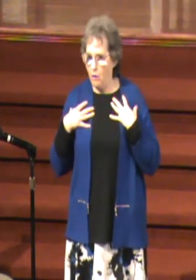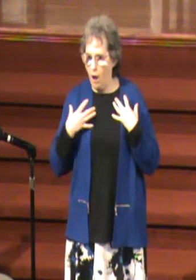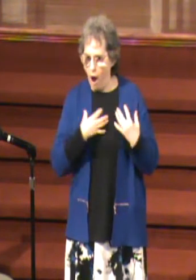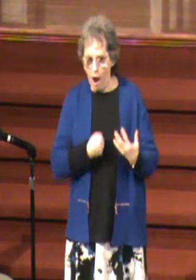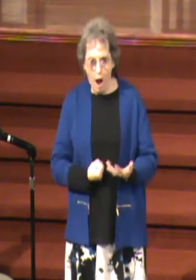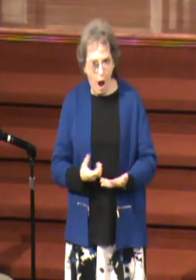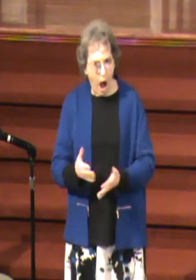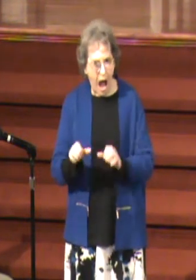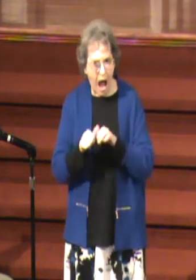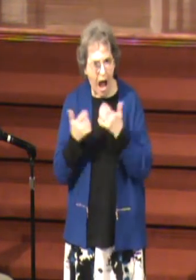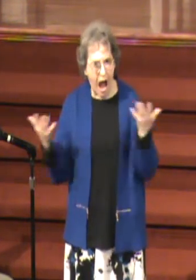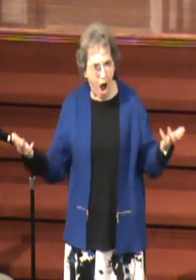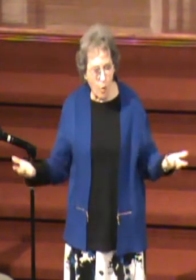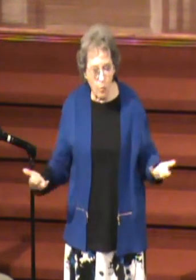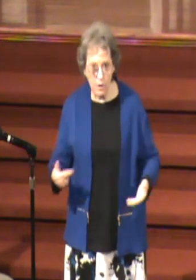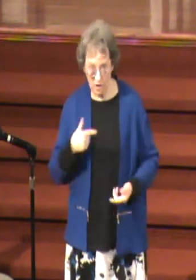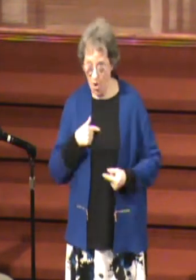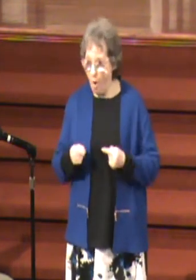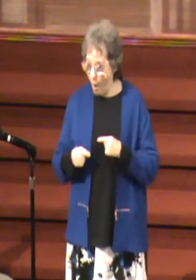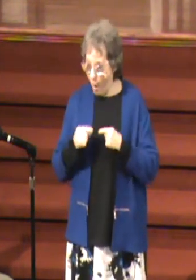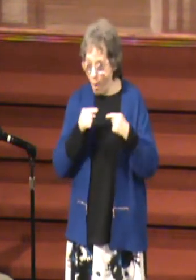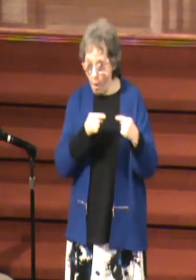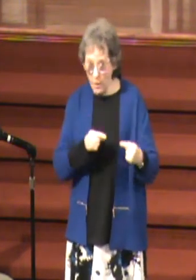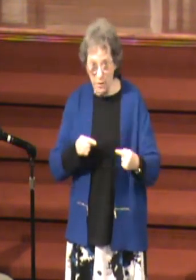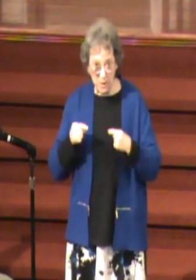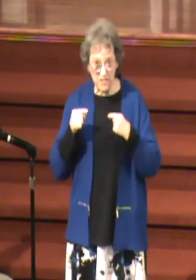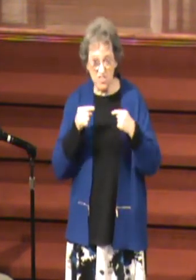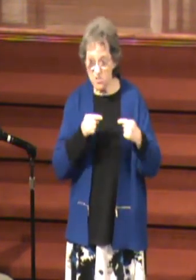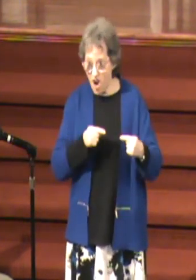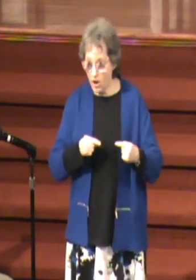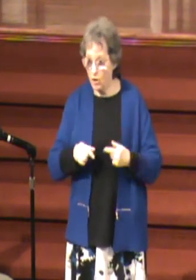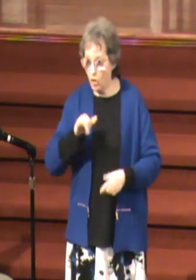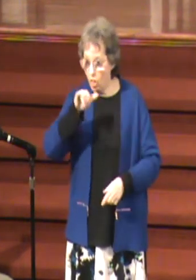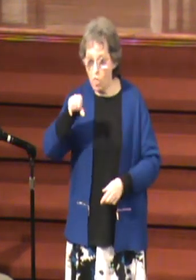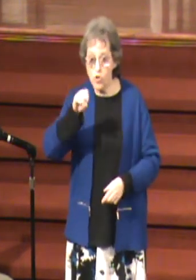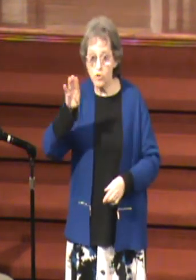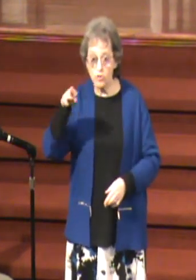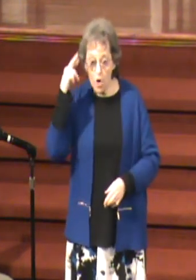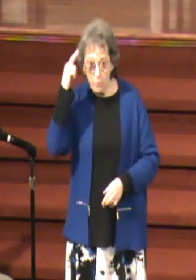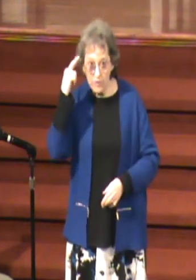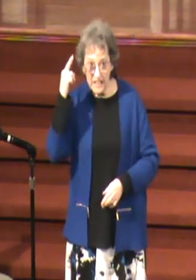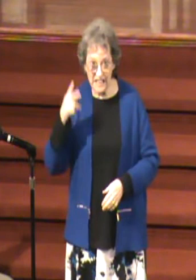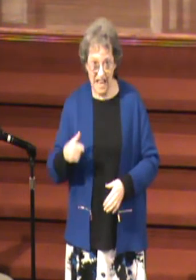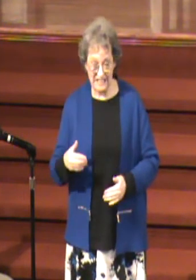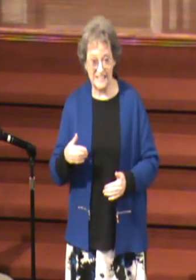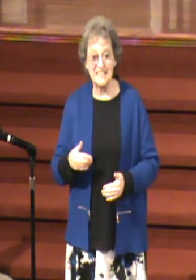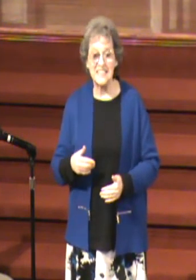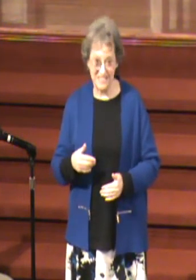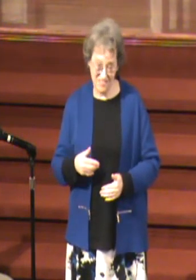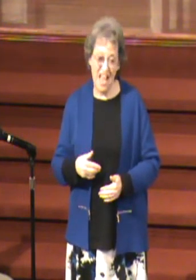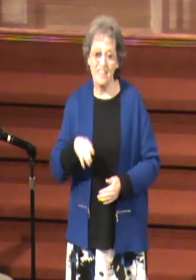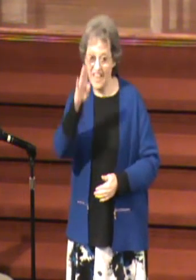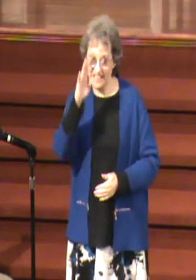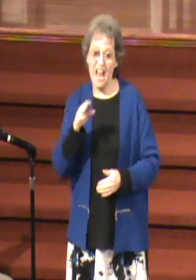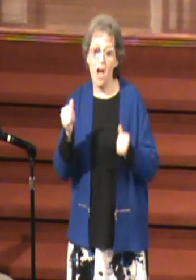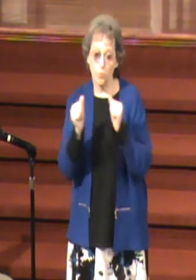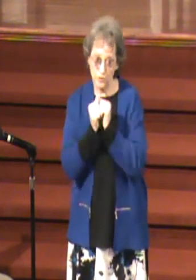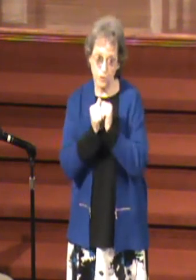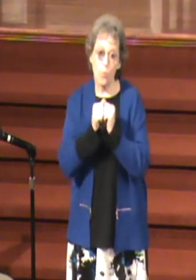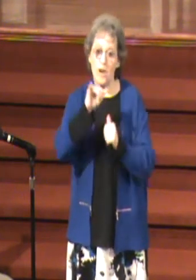many of us in this room, we would struggle with that mightily. But Job, he realized that he had God on his side. And by the way, God is on your